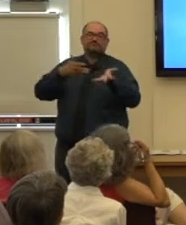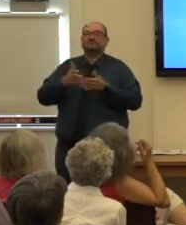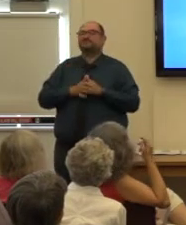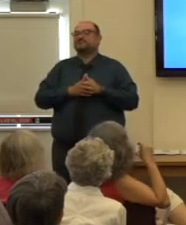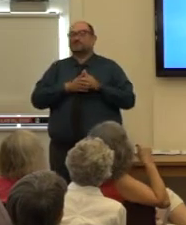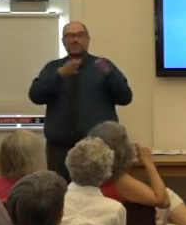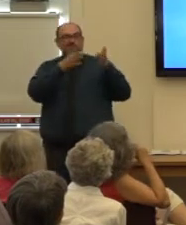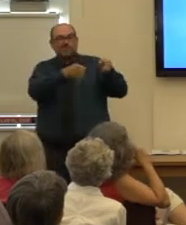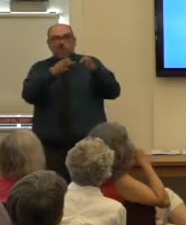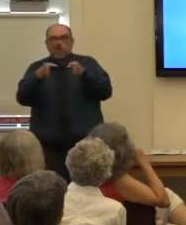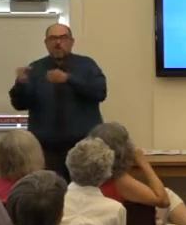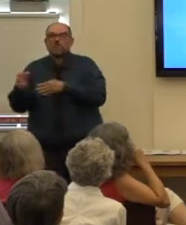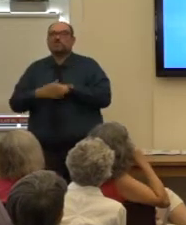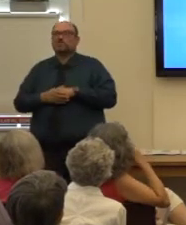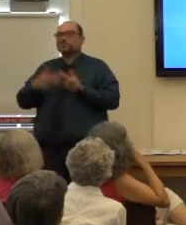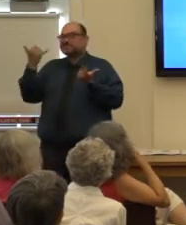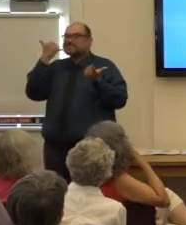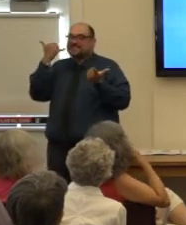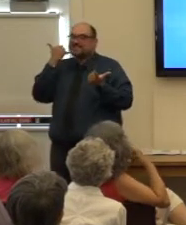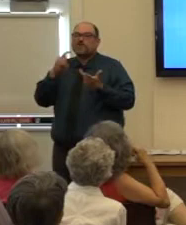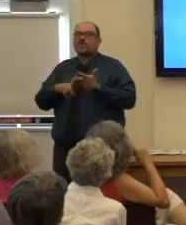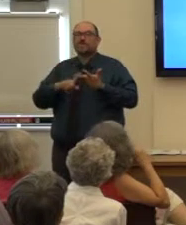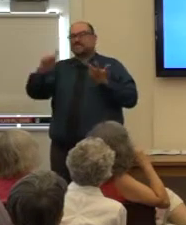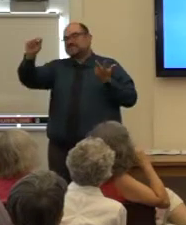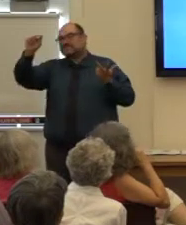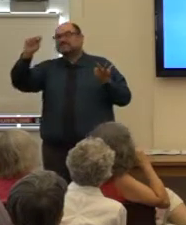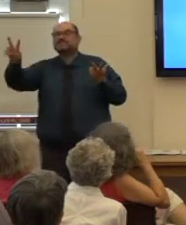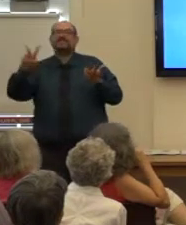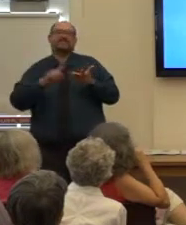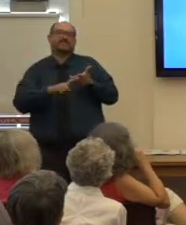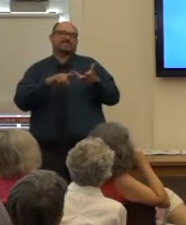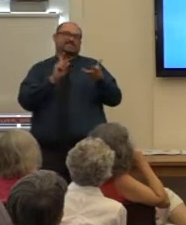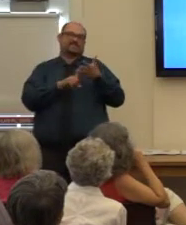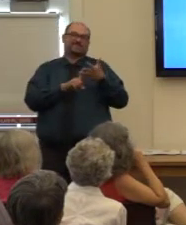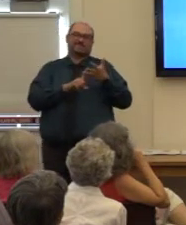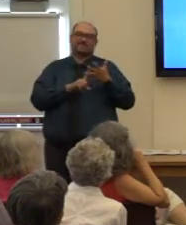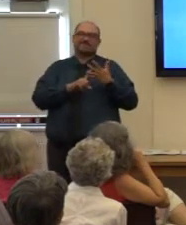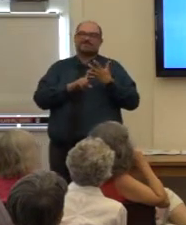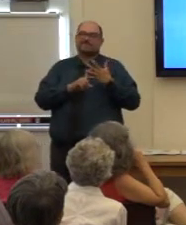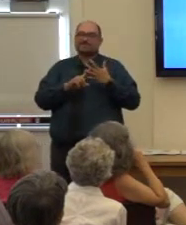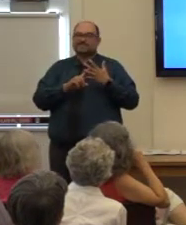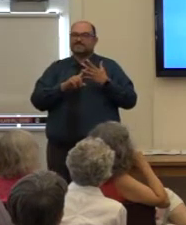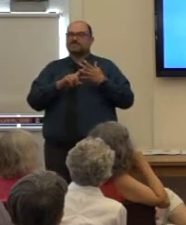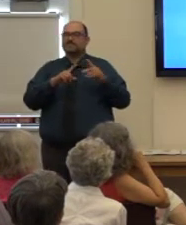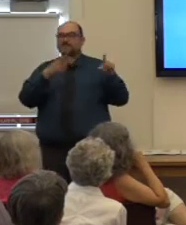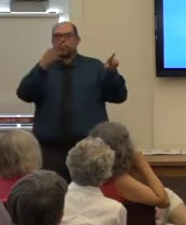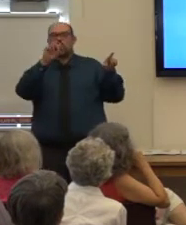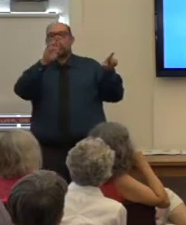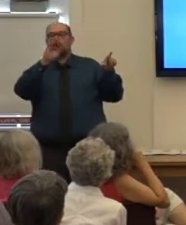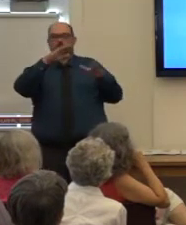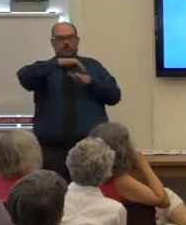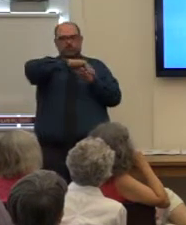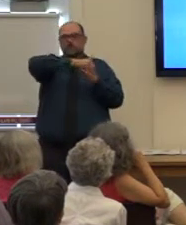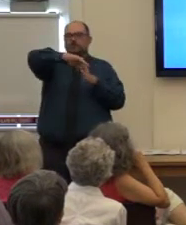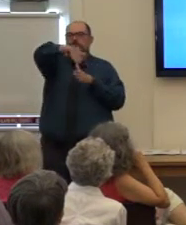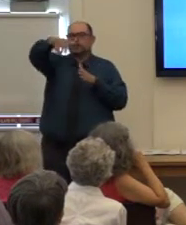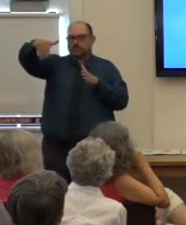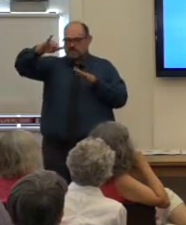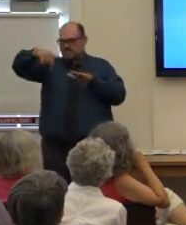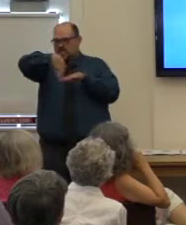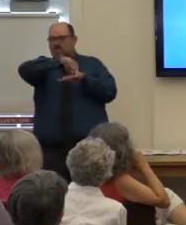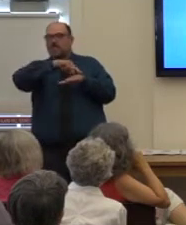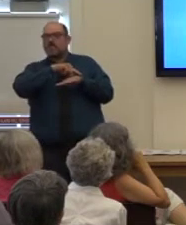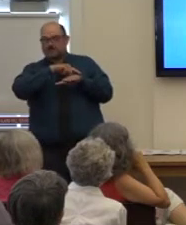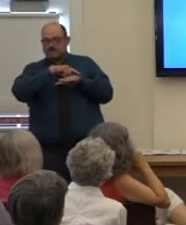The dredging of Menemsha Creek and Menemsha Harbor opened up a maritime connection to New Bedford, independent